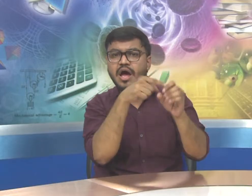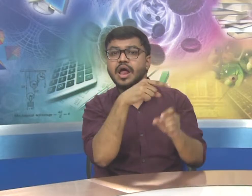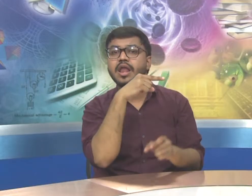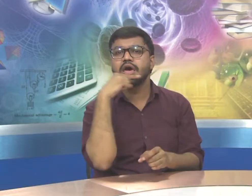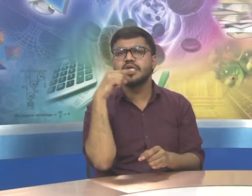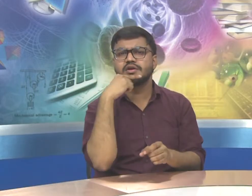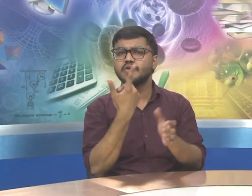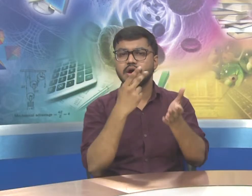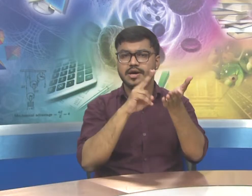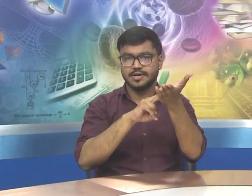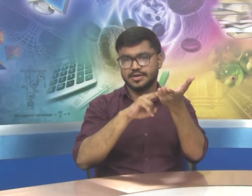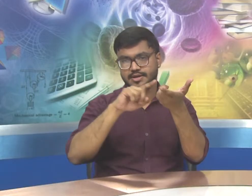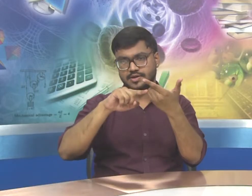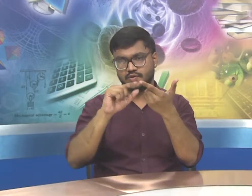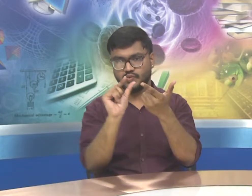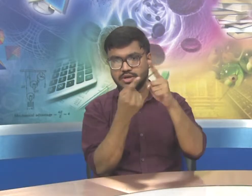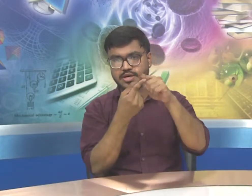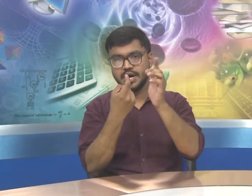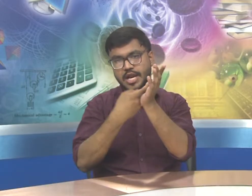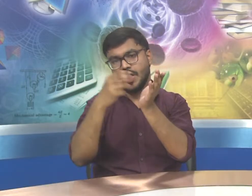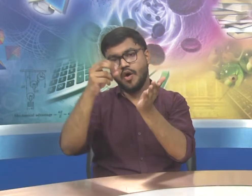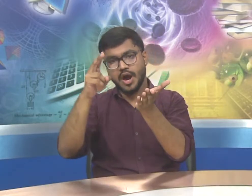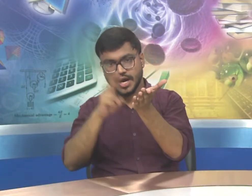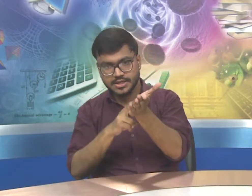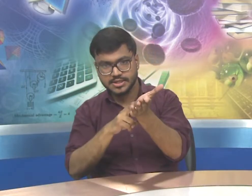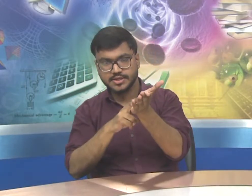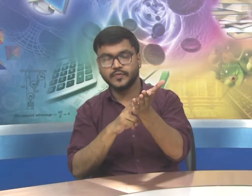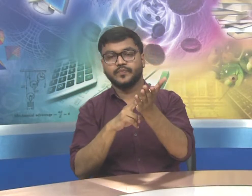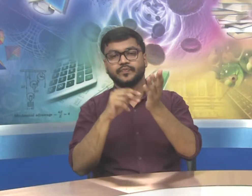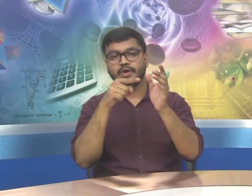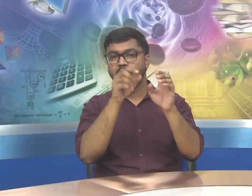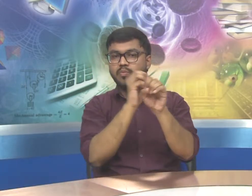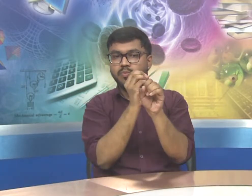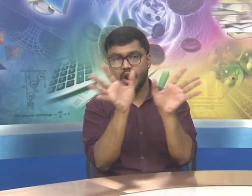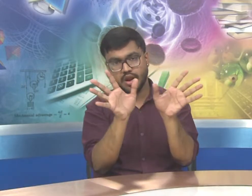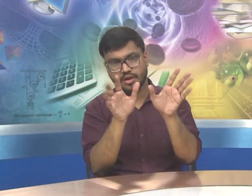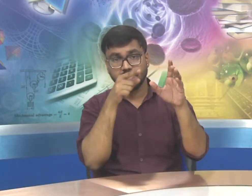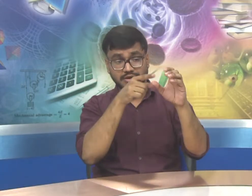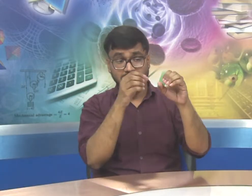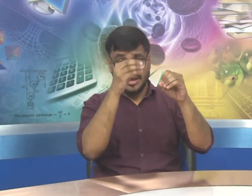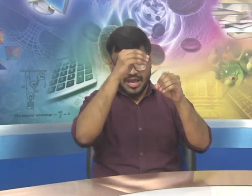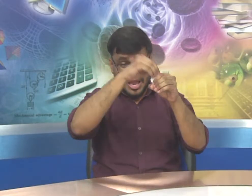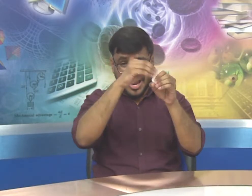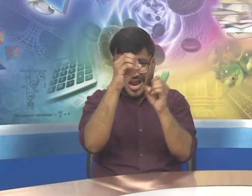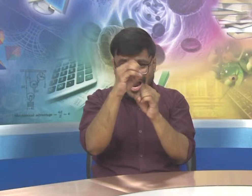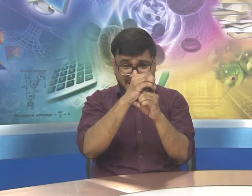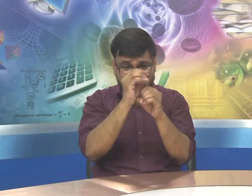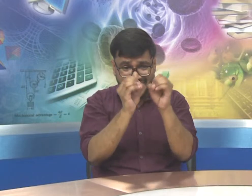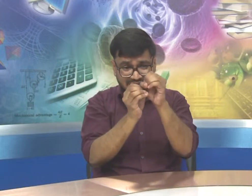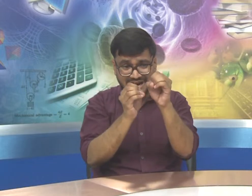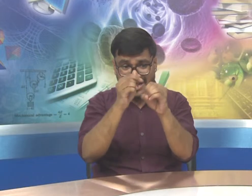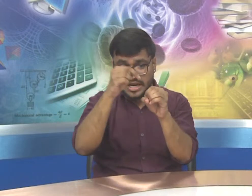And outer it has a layer. On it electrons are moving.